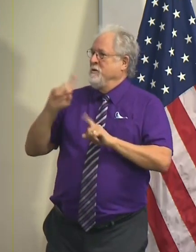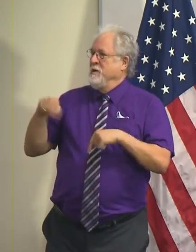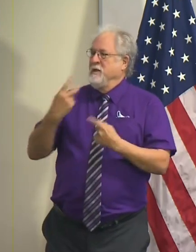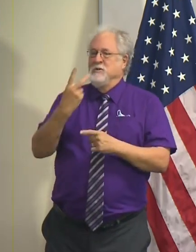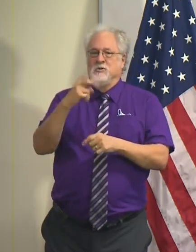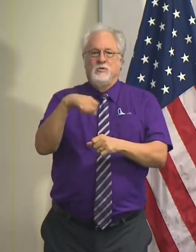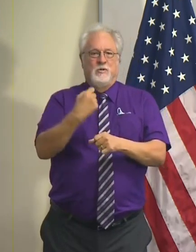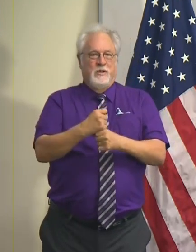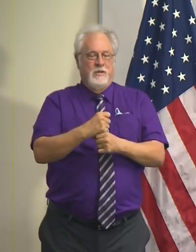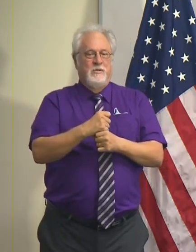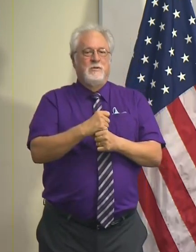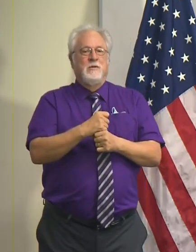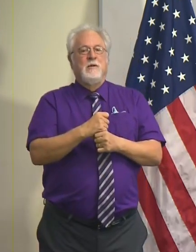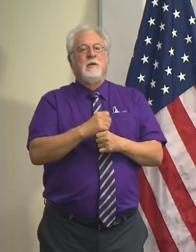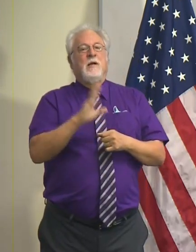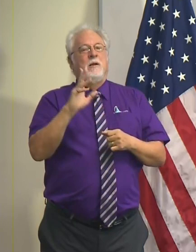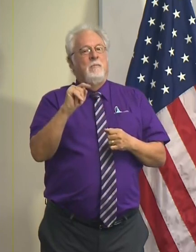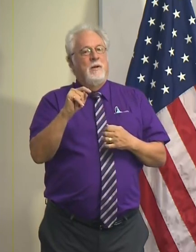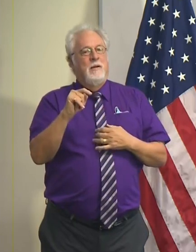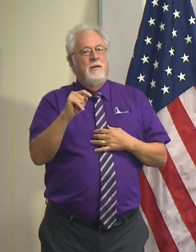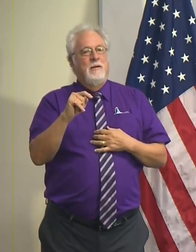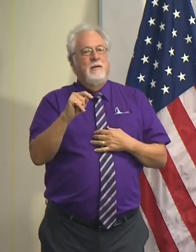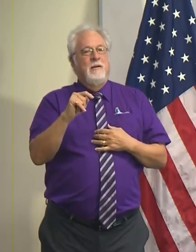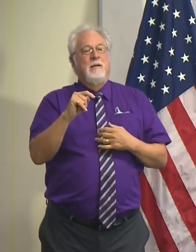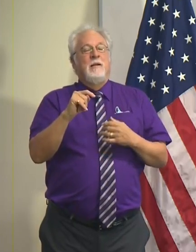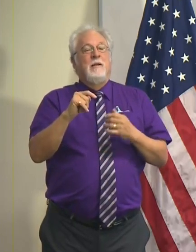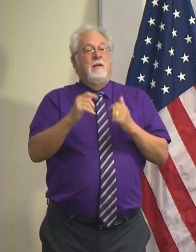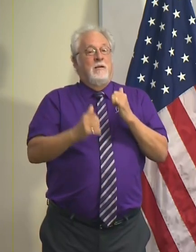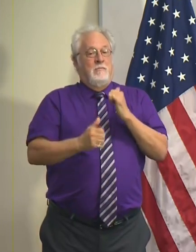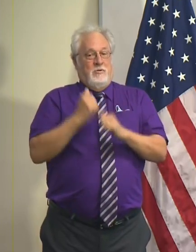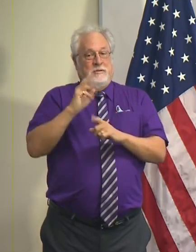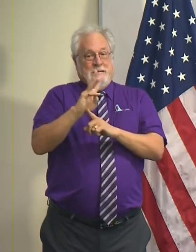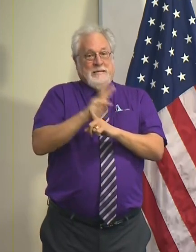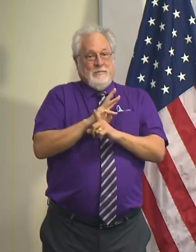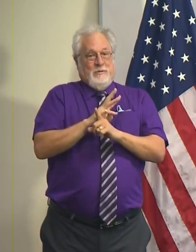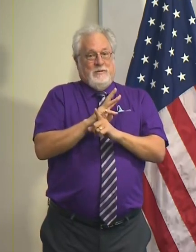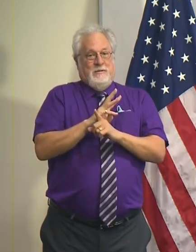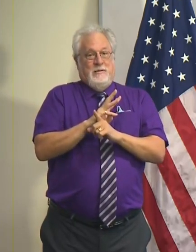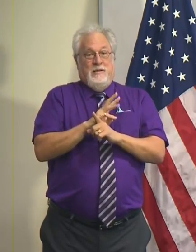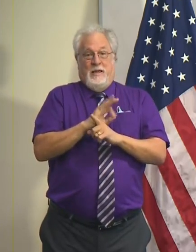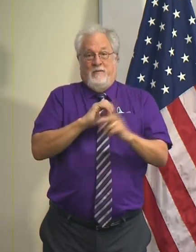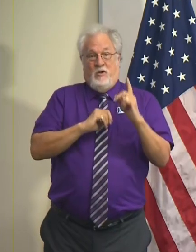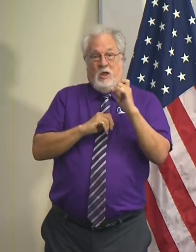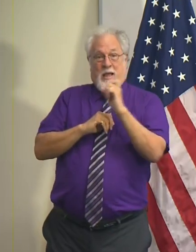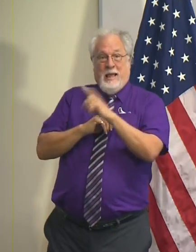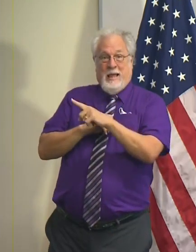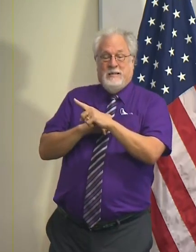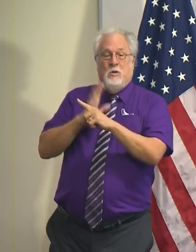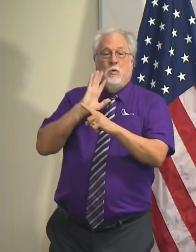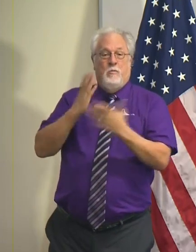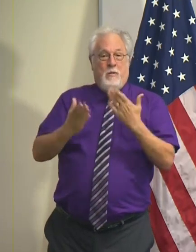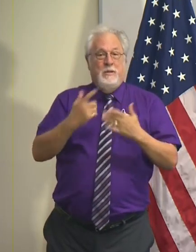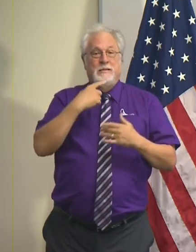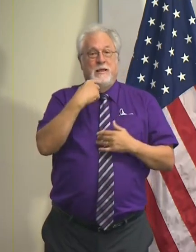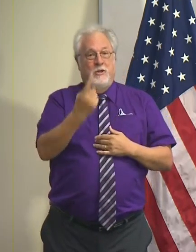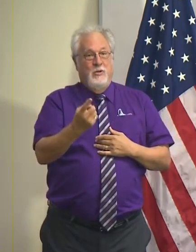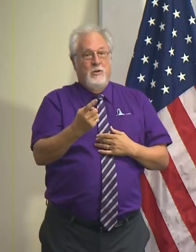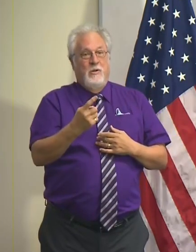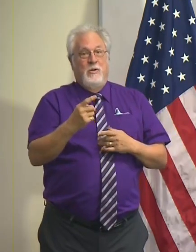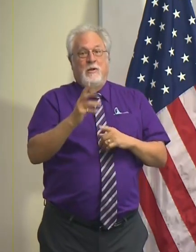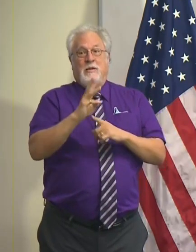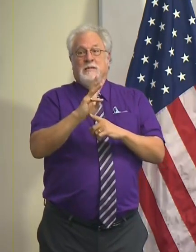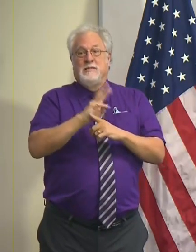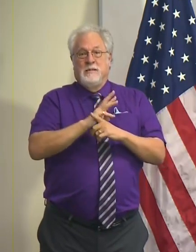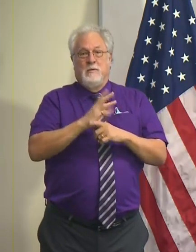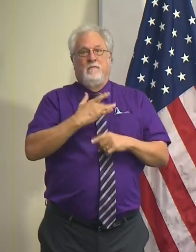2 years, but principally over the last 6 months. And I think if you asked him, he would probably tell you that the 6